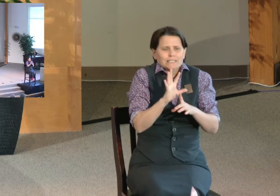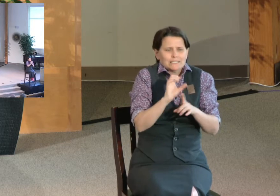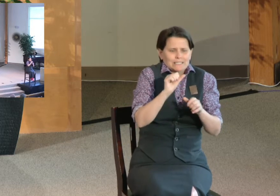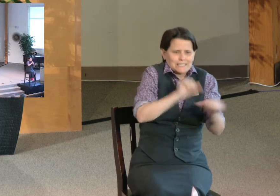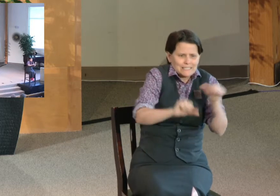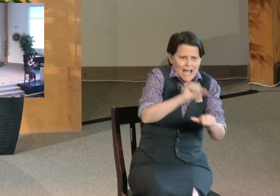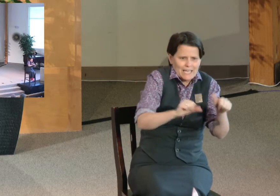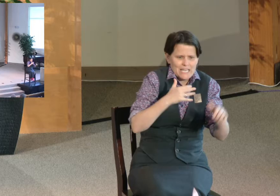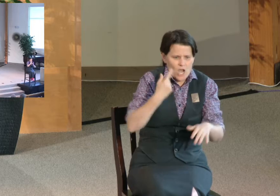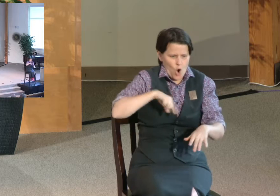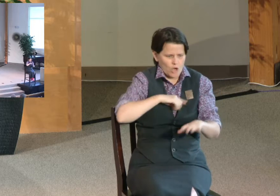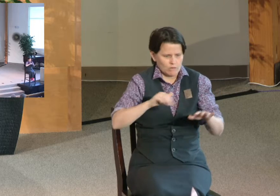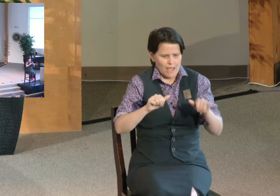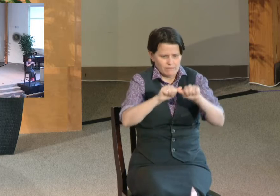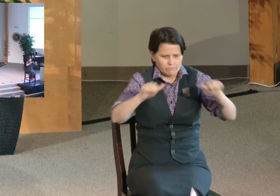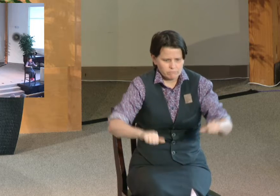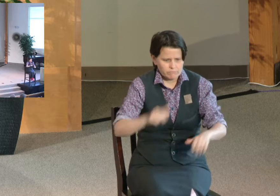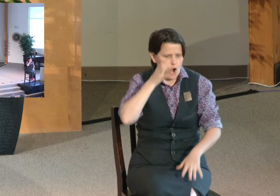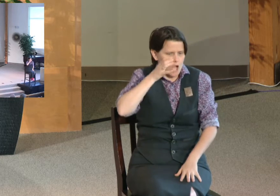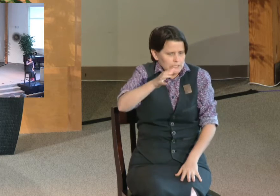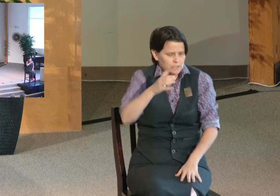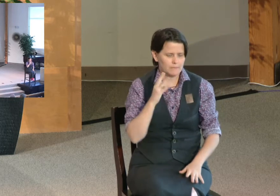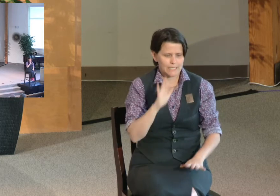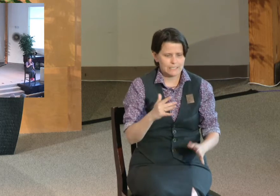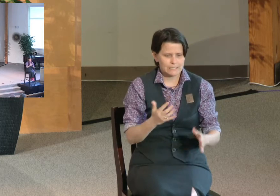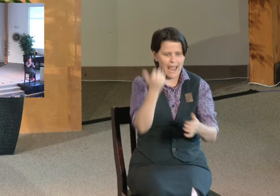Therefore, we see many boys that are pretending to be men.